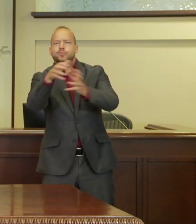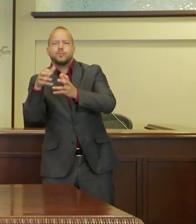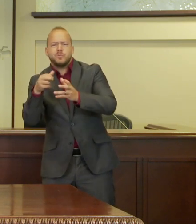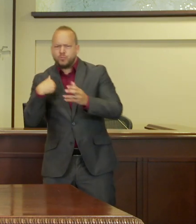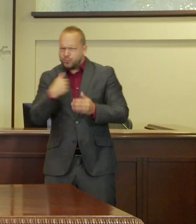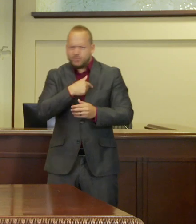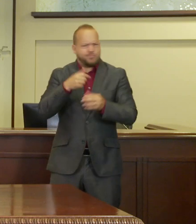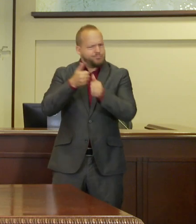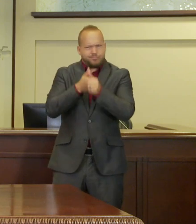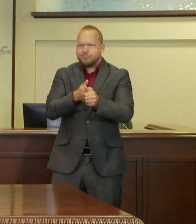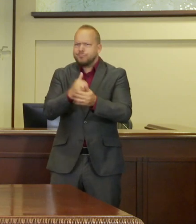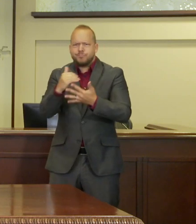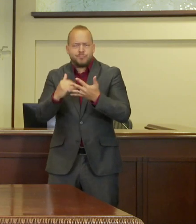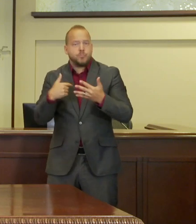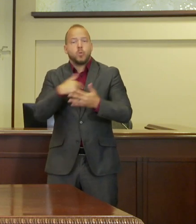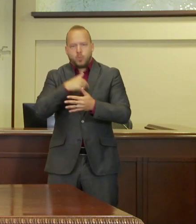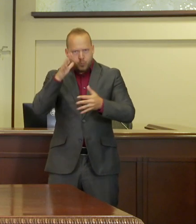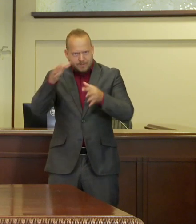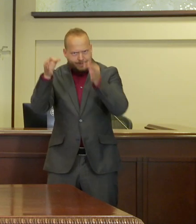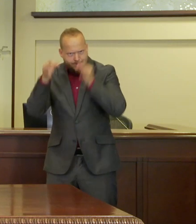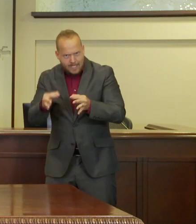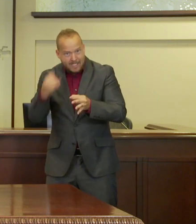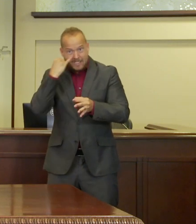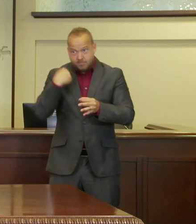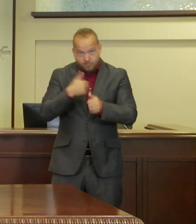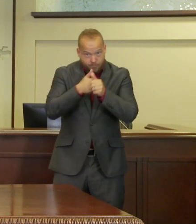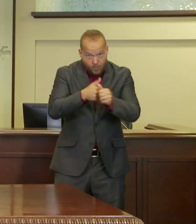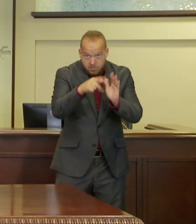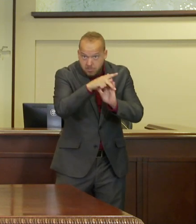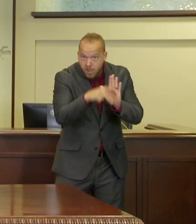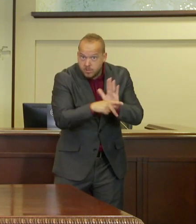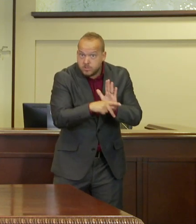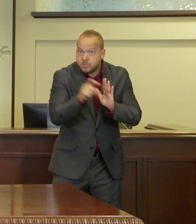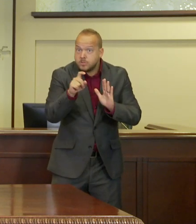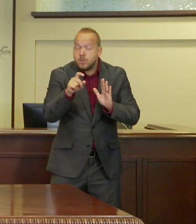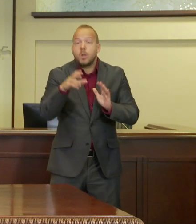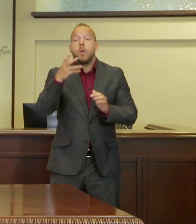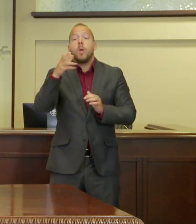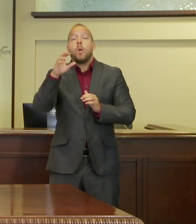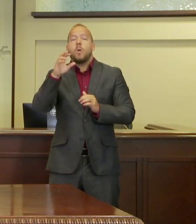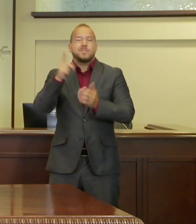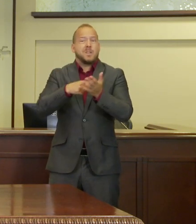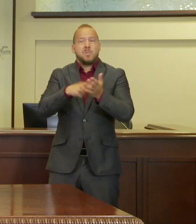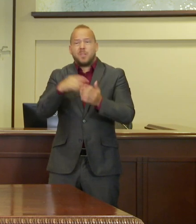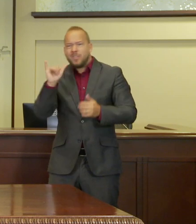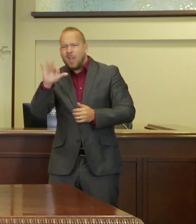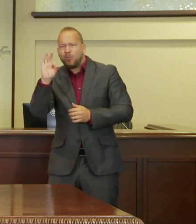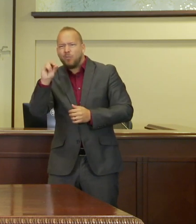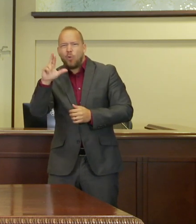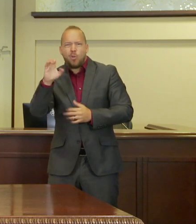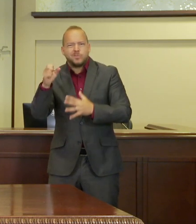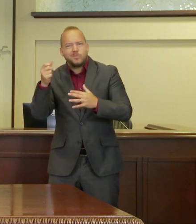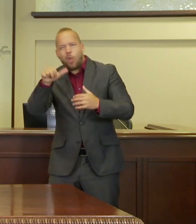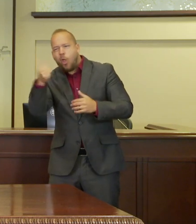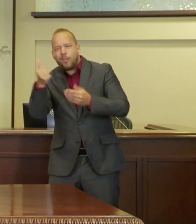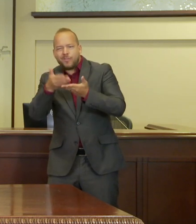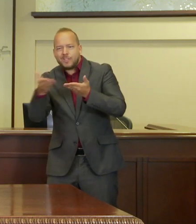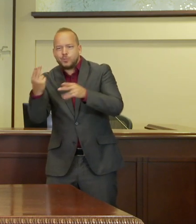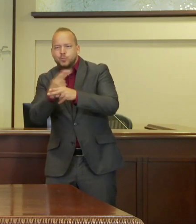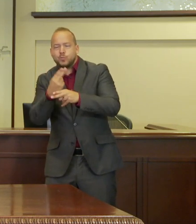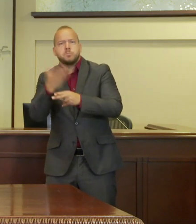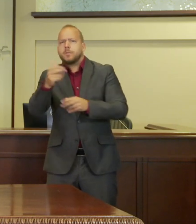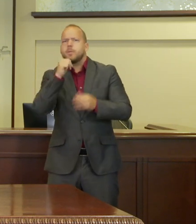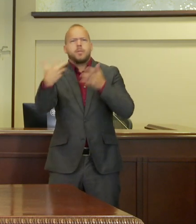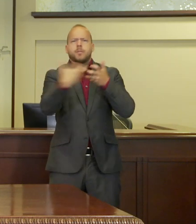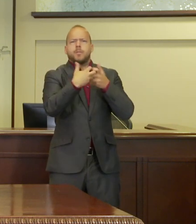to whether it was in policy. And in cases where force is determined to be outside policy, either because it is